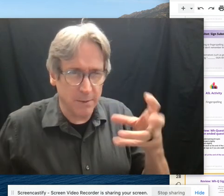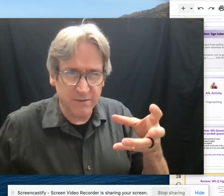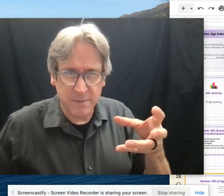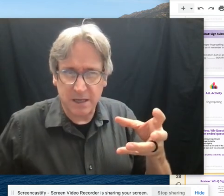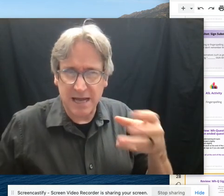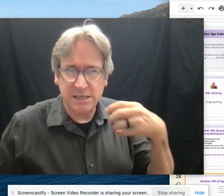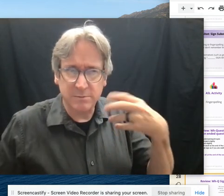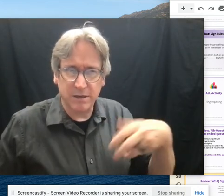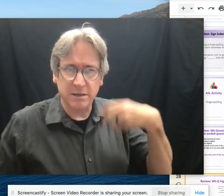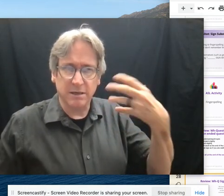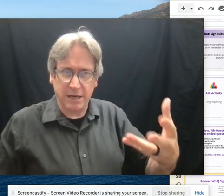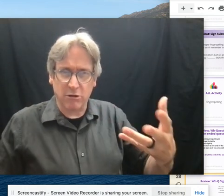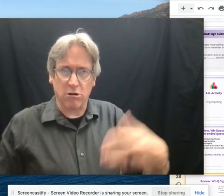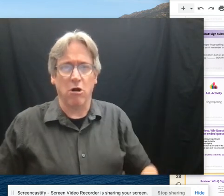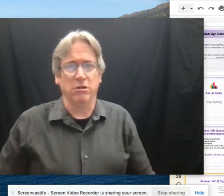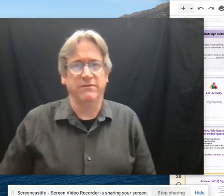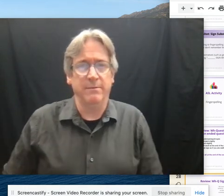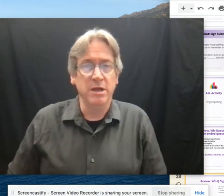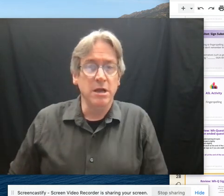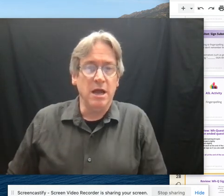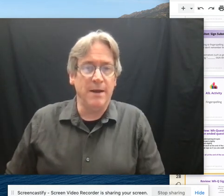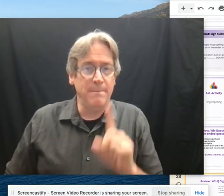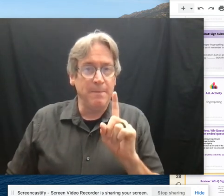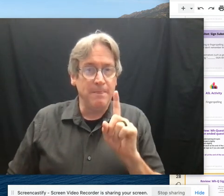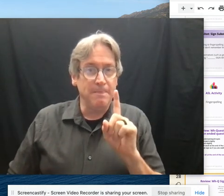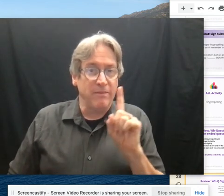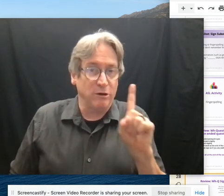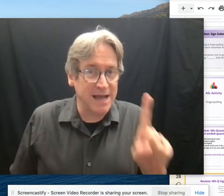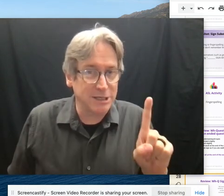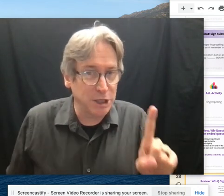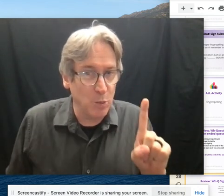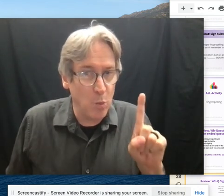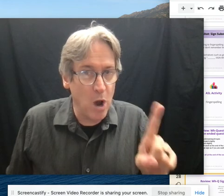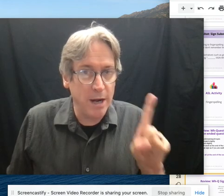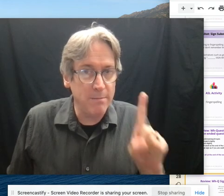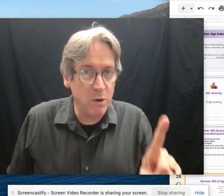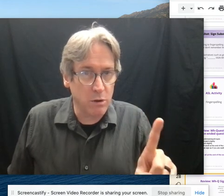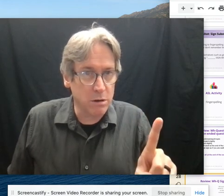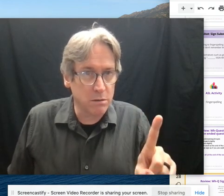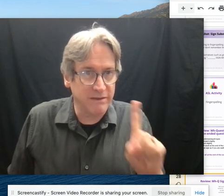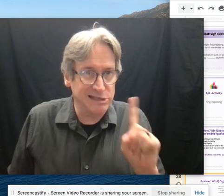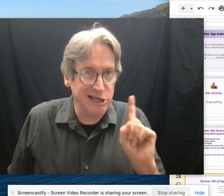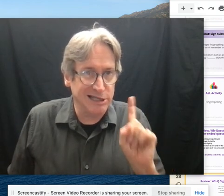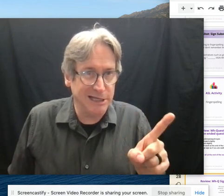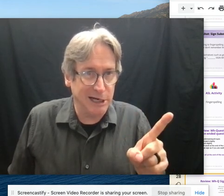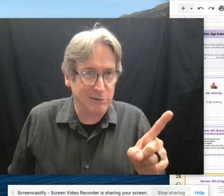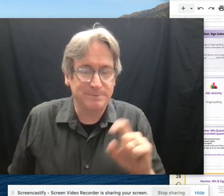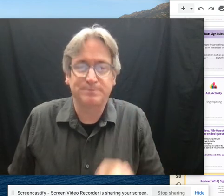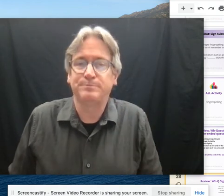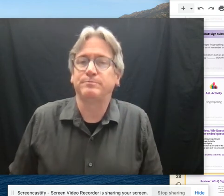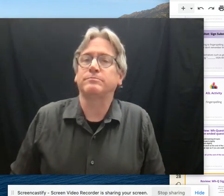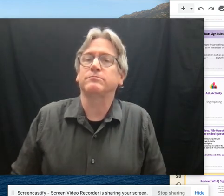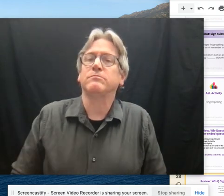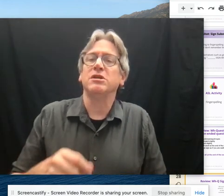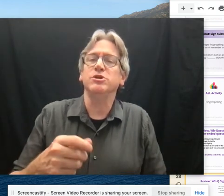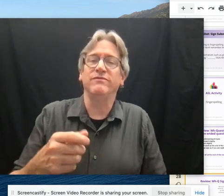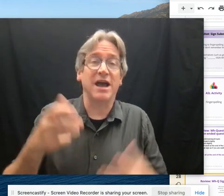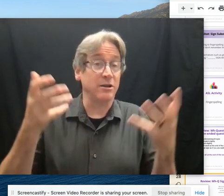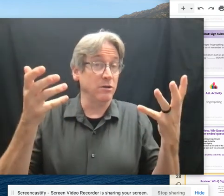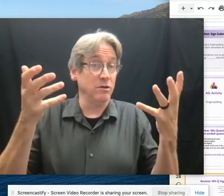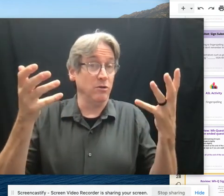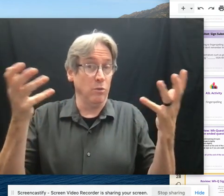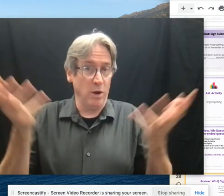did a couple of them in class, but here are all of them. There's actually one more that's not in there.